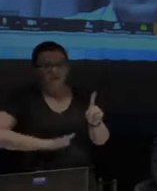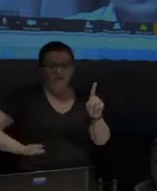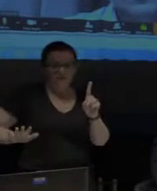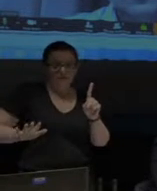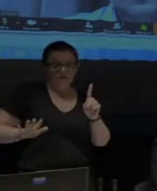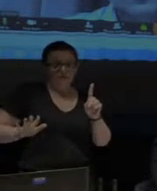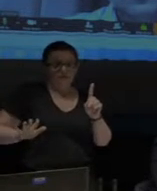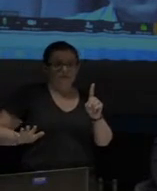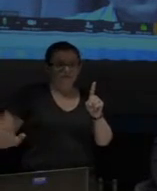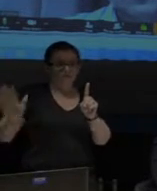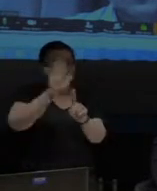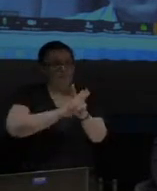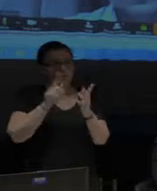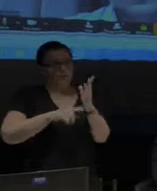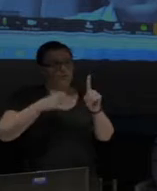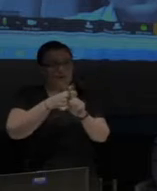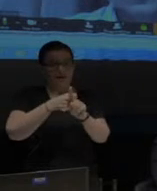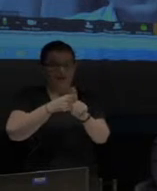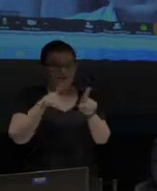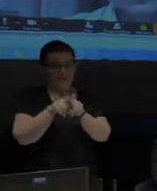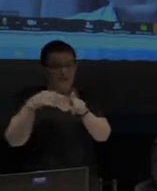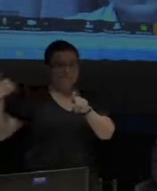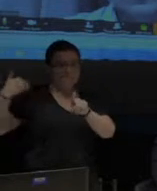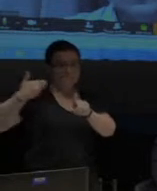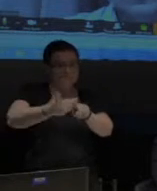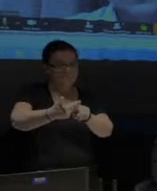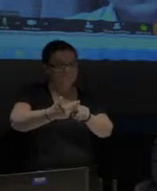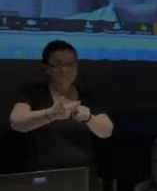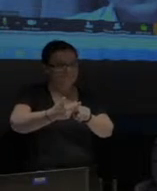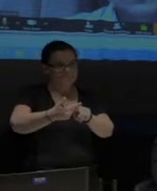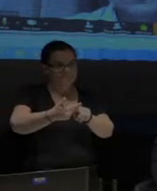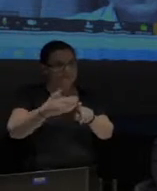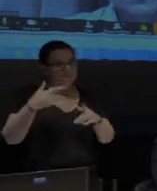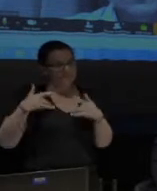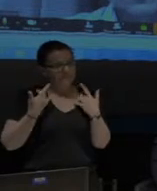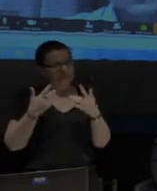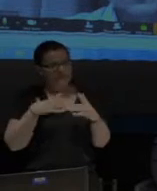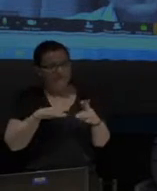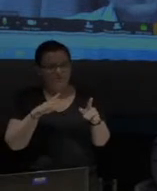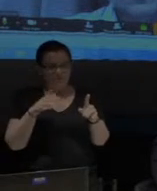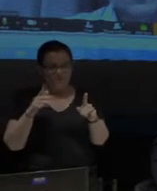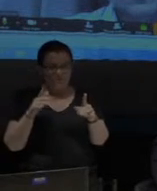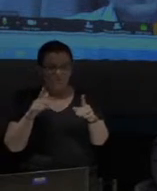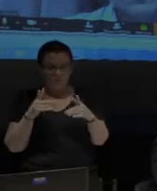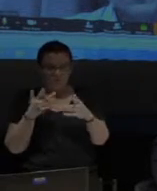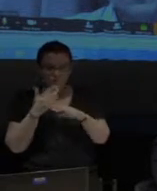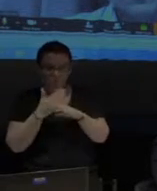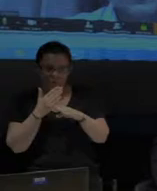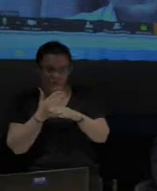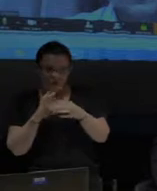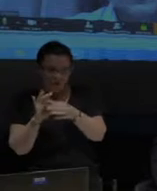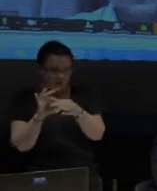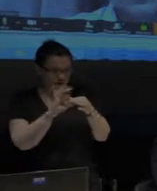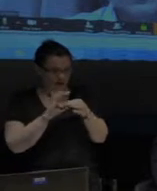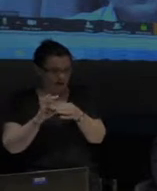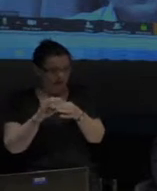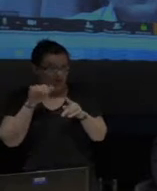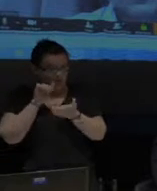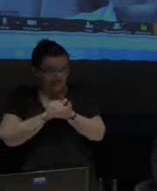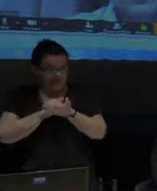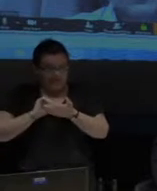journey along a continuum. I think what we're working towards is some sort of consensus that it is the right way to